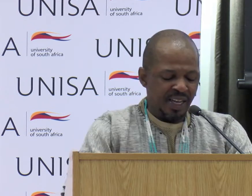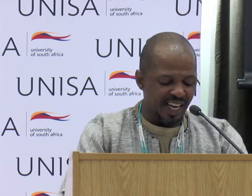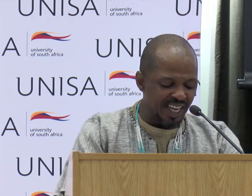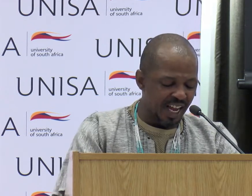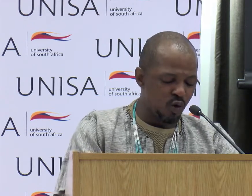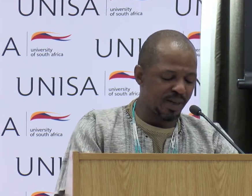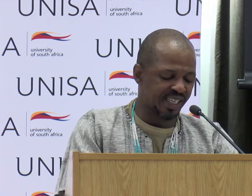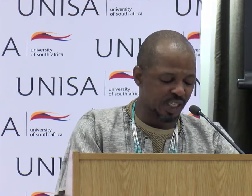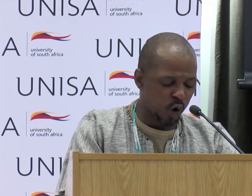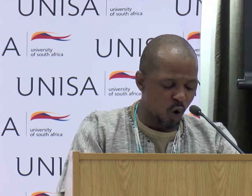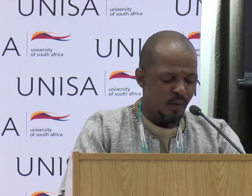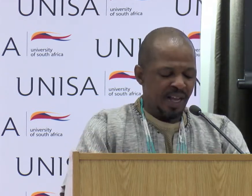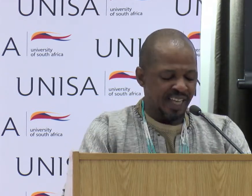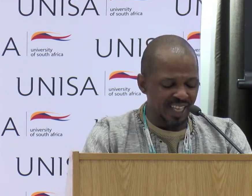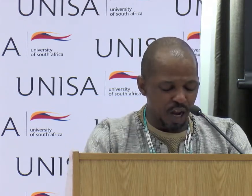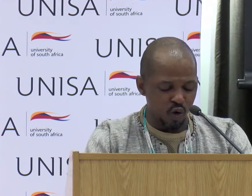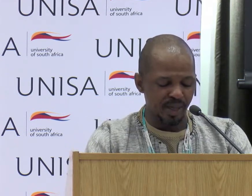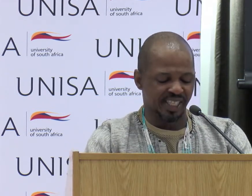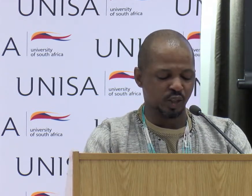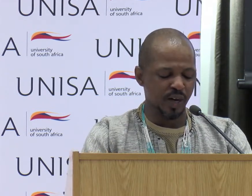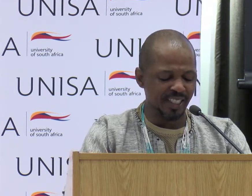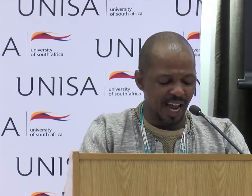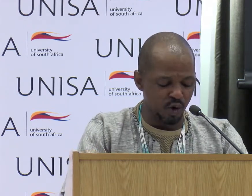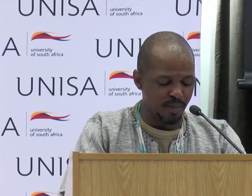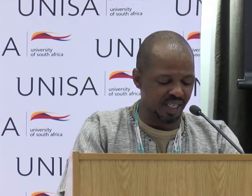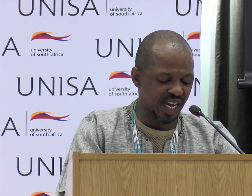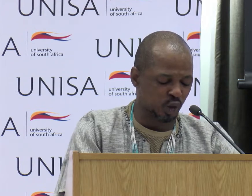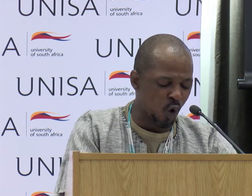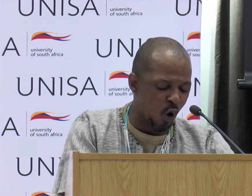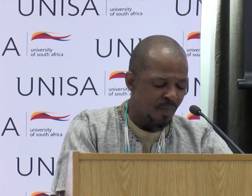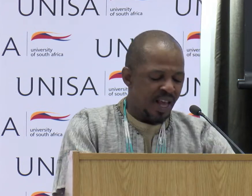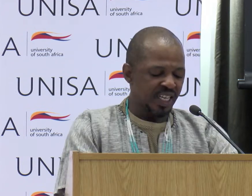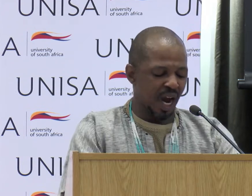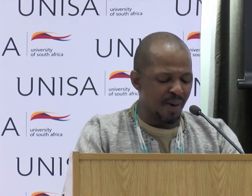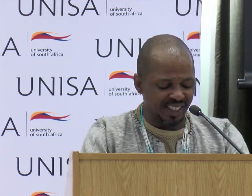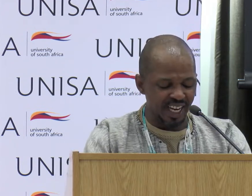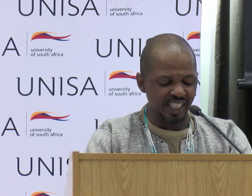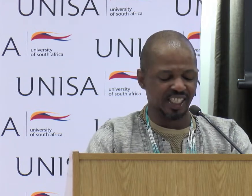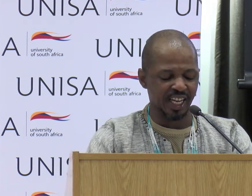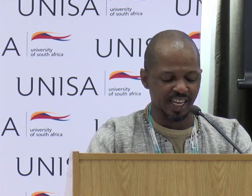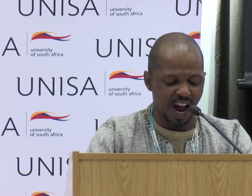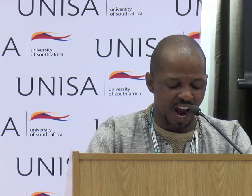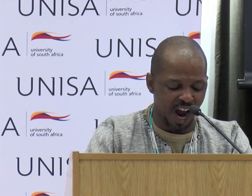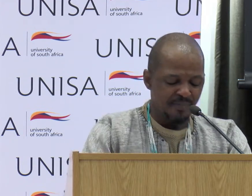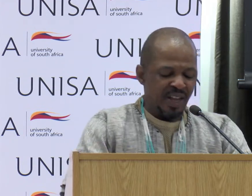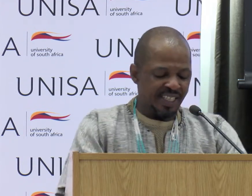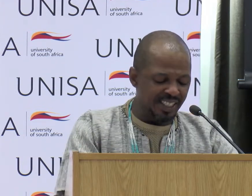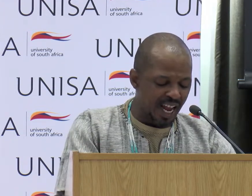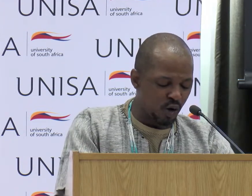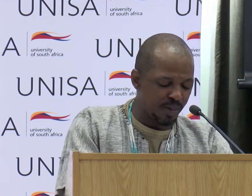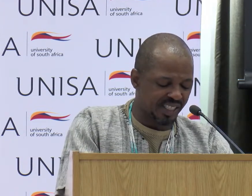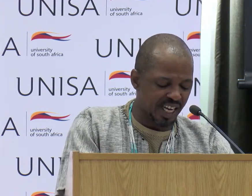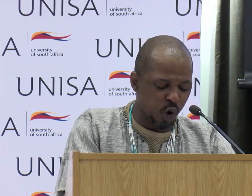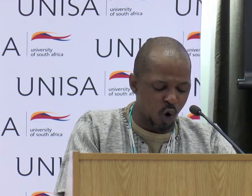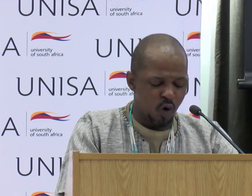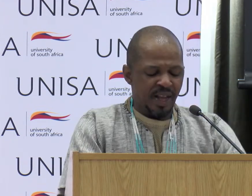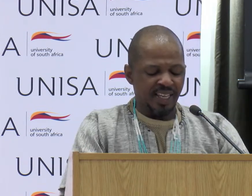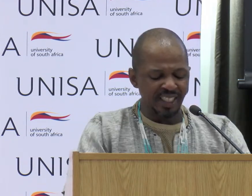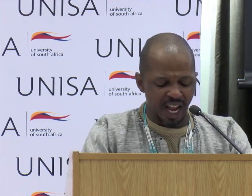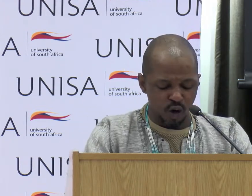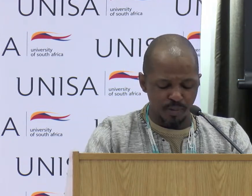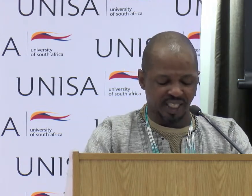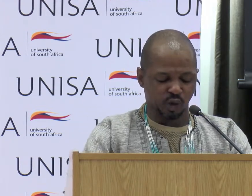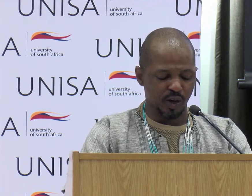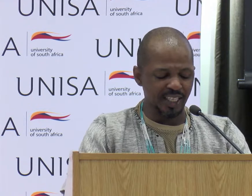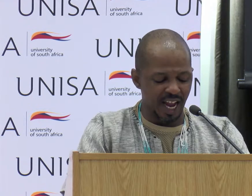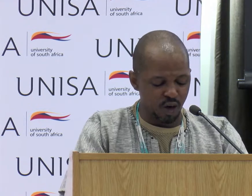ukucinga ngenxa yeelwimi zethu, ngenxa yeelwimi zethu, ngenxa yeelwimi zethu. Ingaba sinetyala na ngenxa yeelwimi zethu,